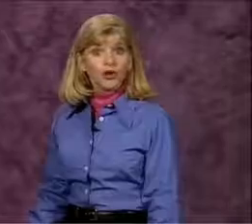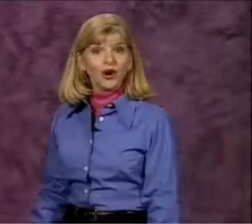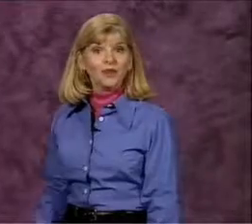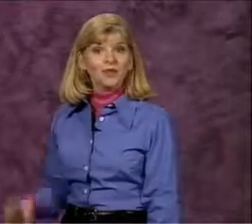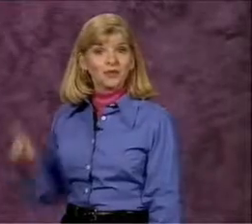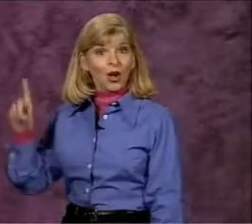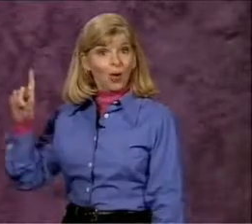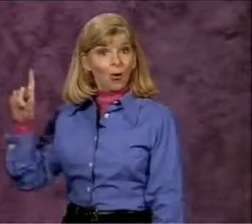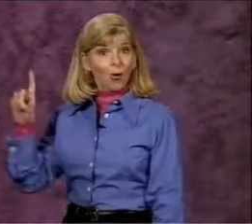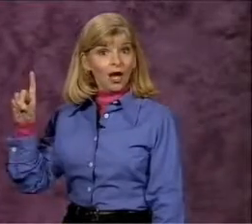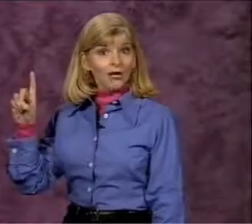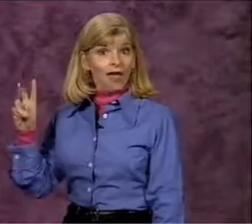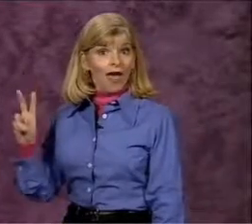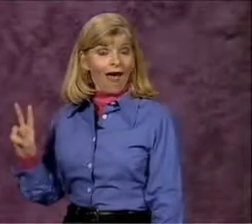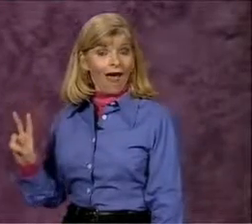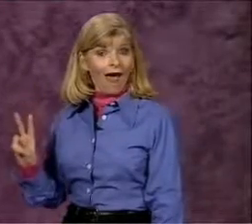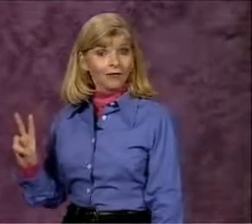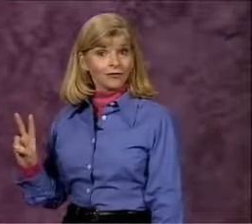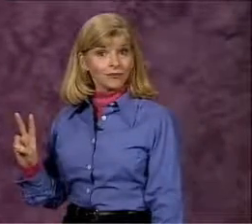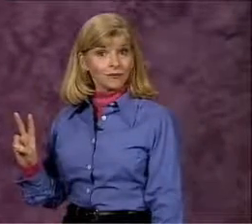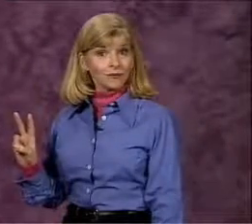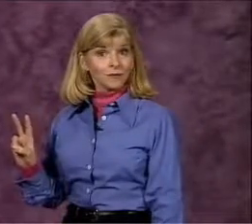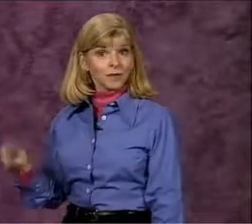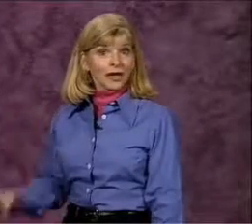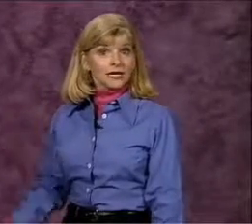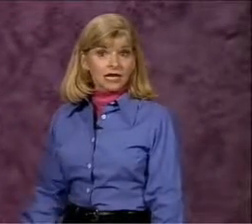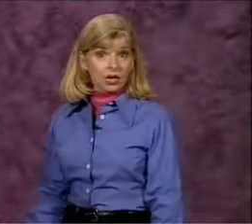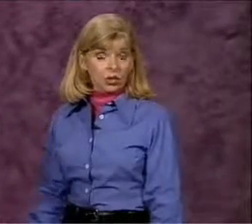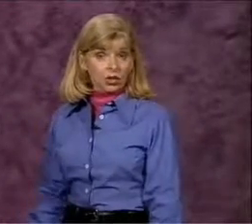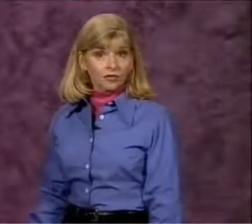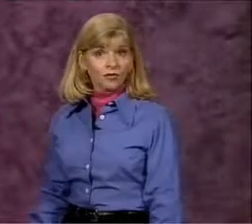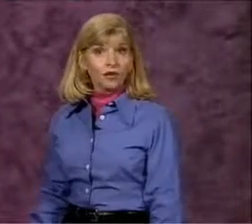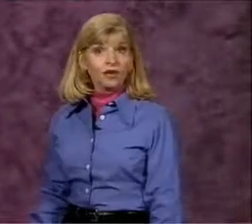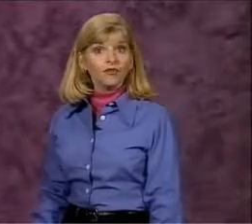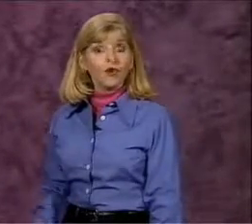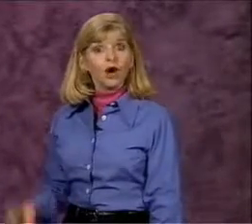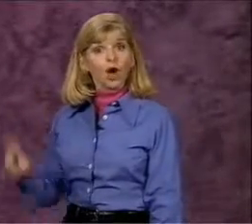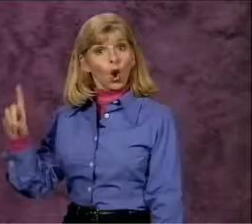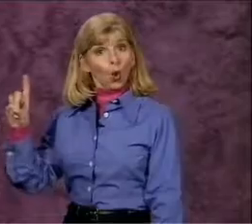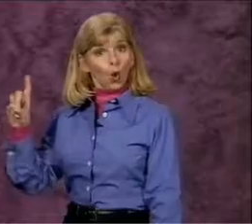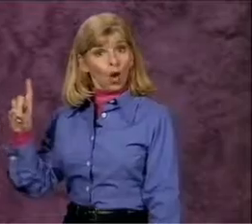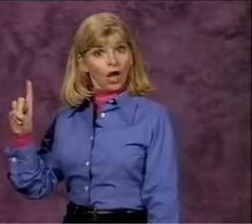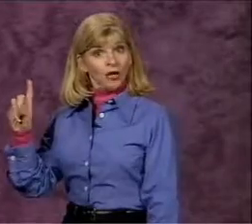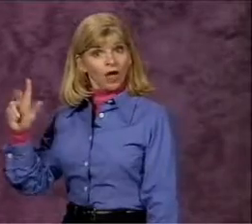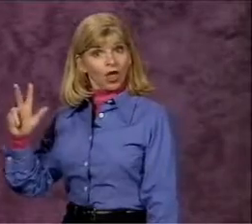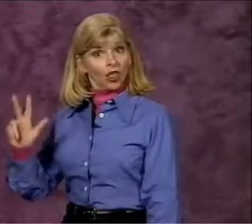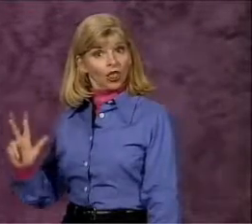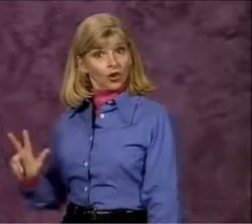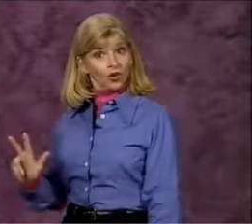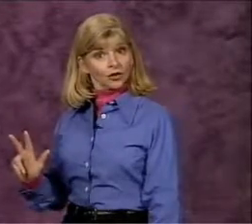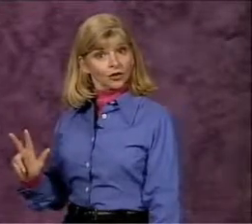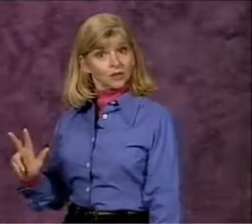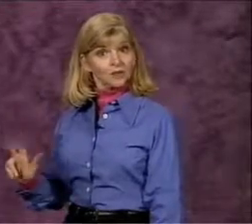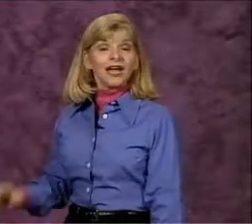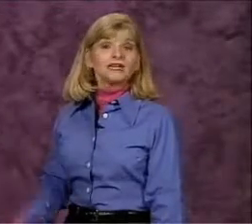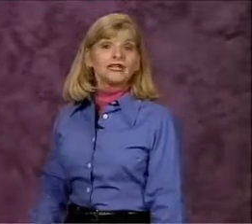for 1/2. Sign 1/3 for 1/3.